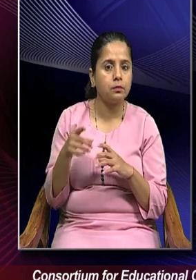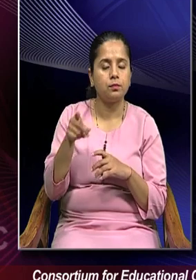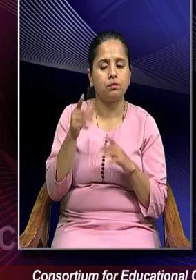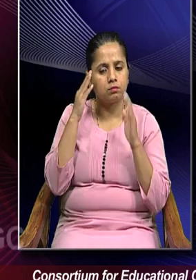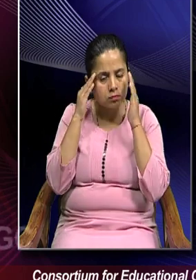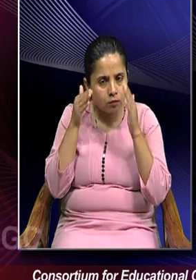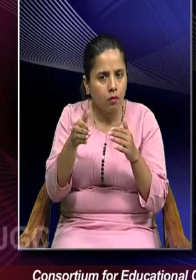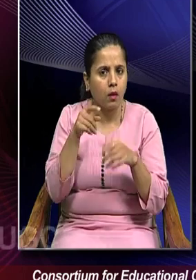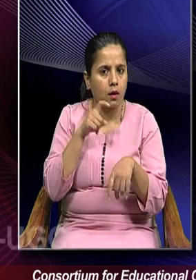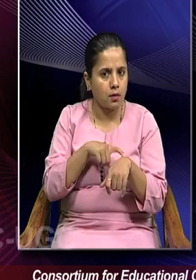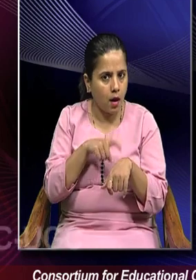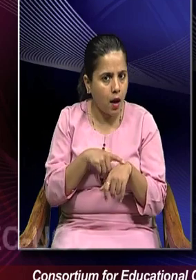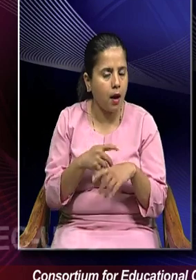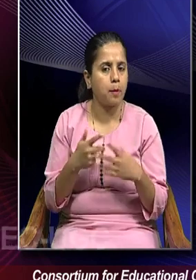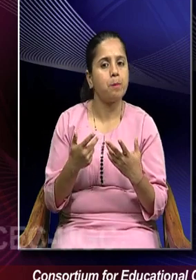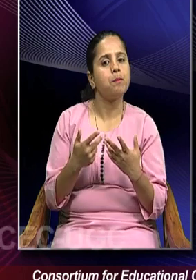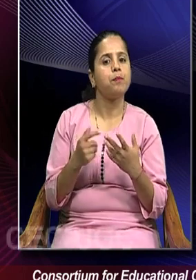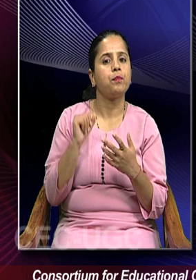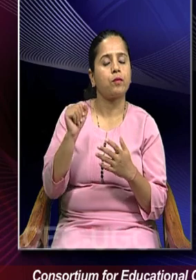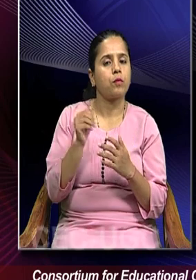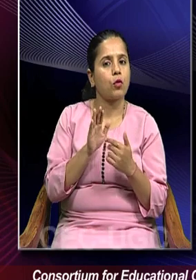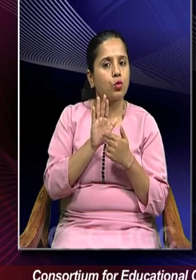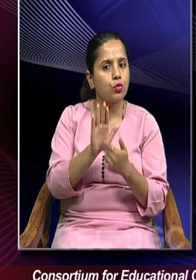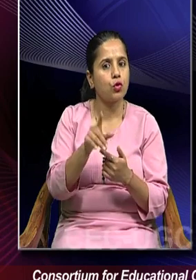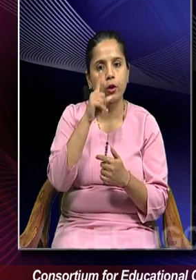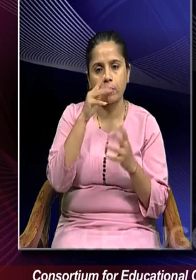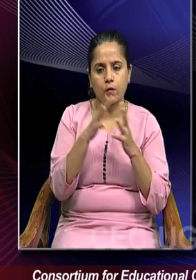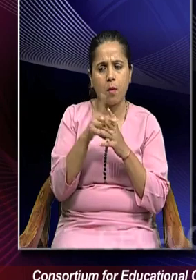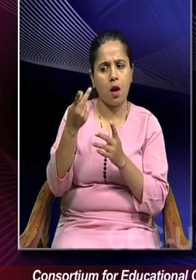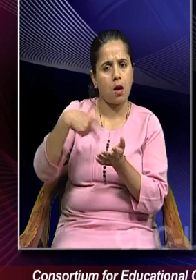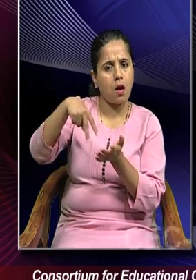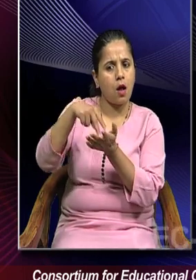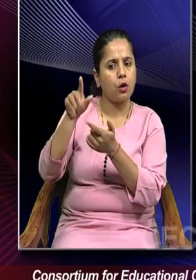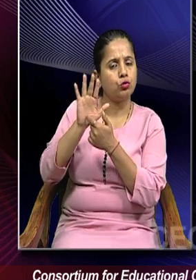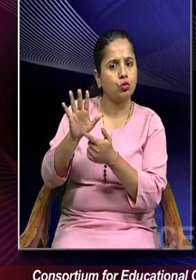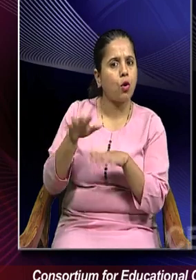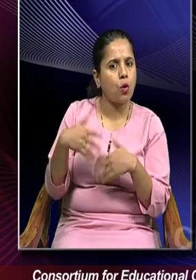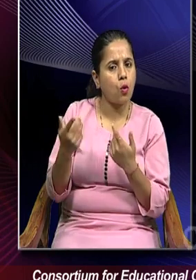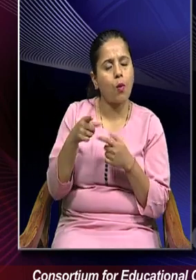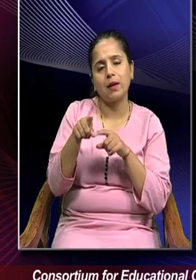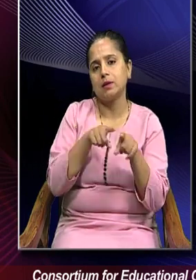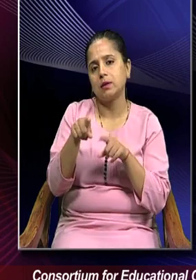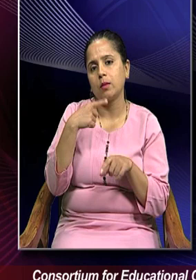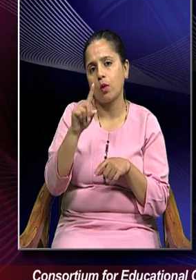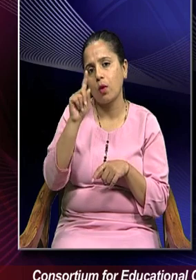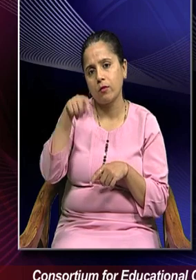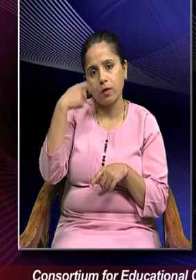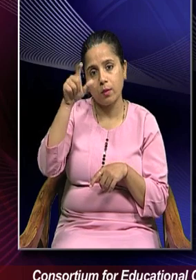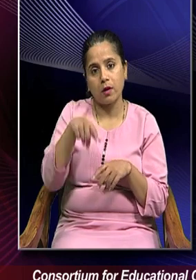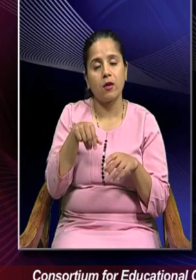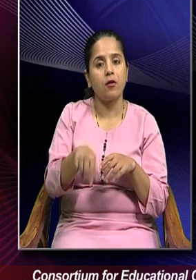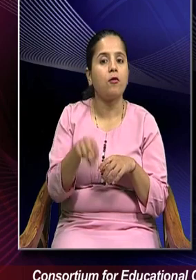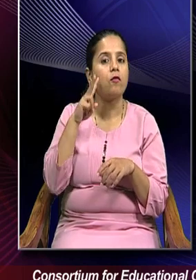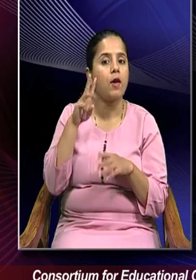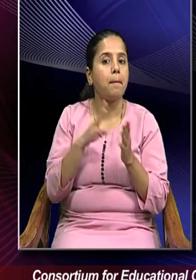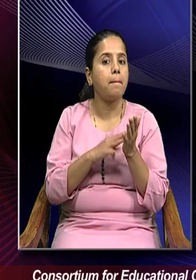devoted time in that sense to the position of women. Bimal Roy, for example, was one filmmaker